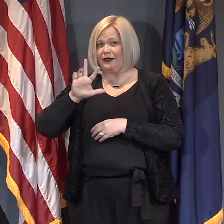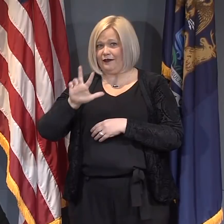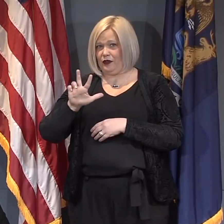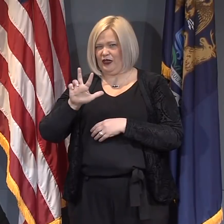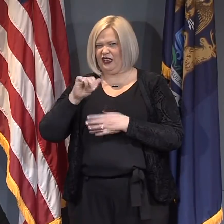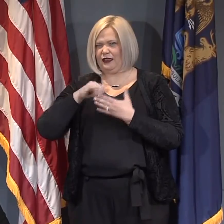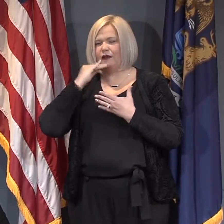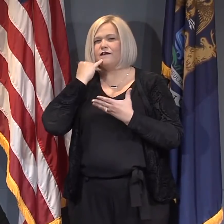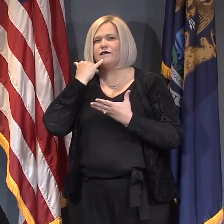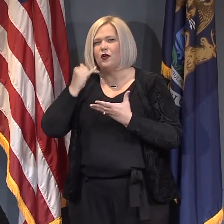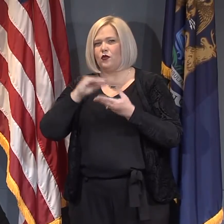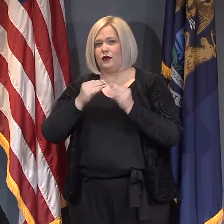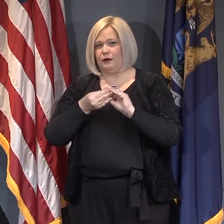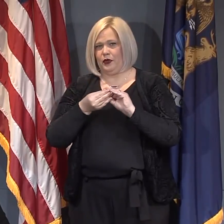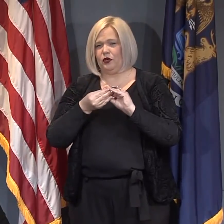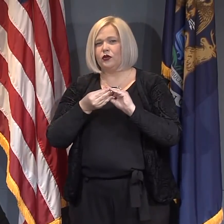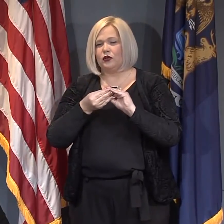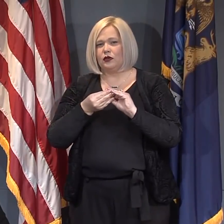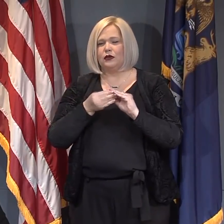753. The number's